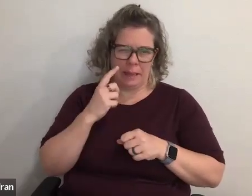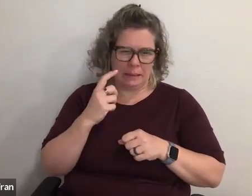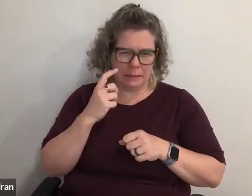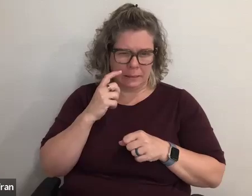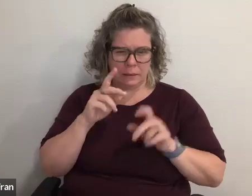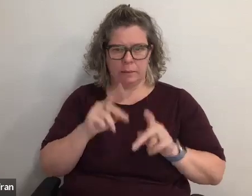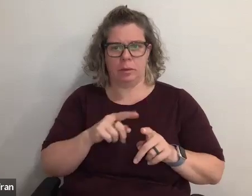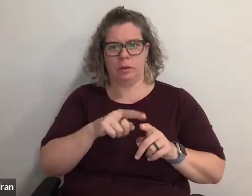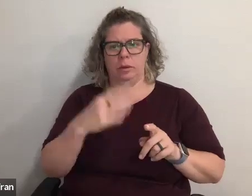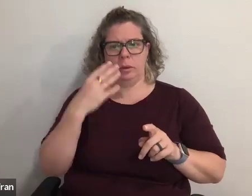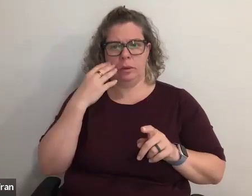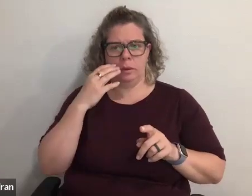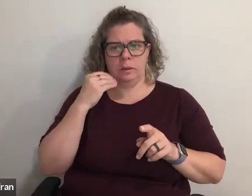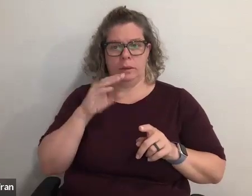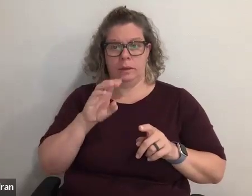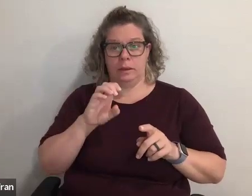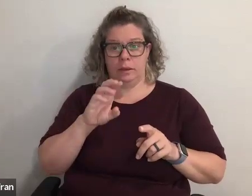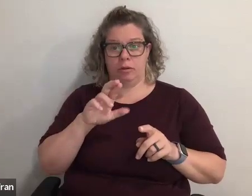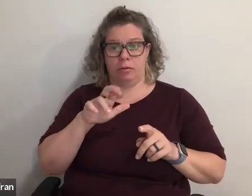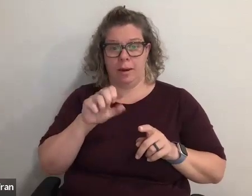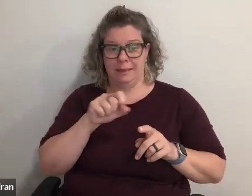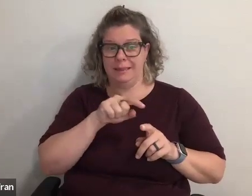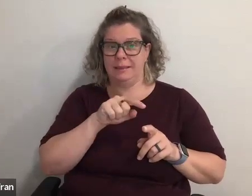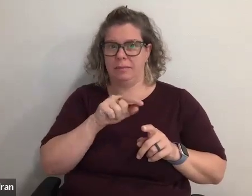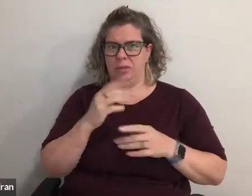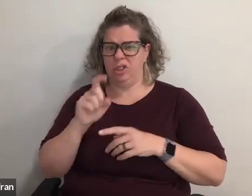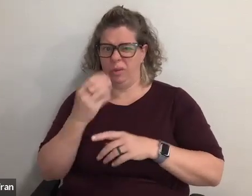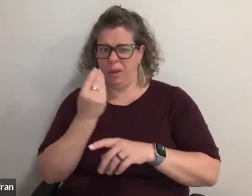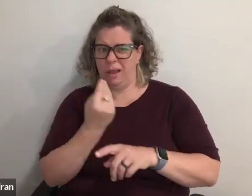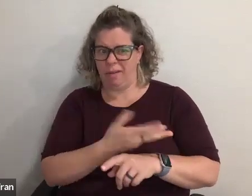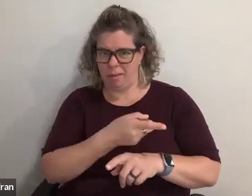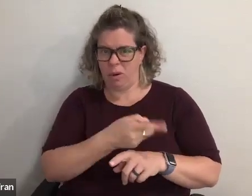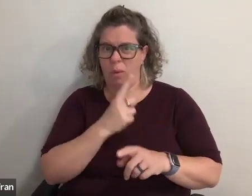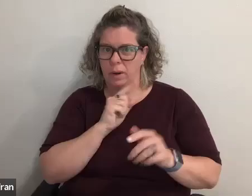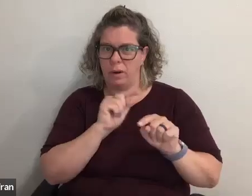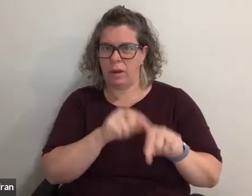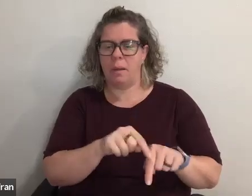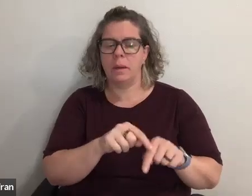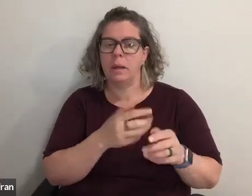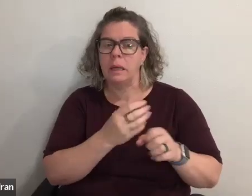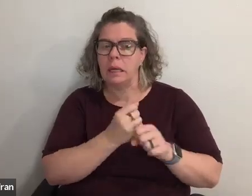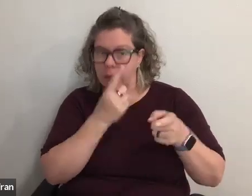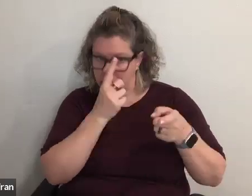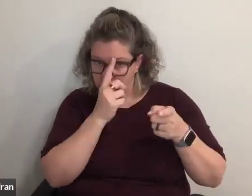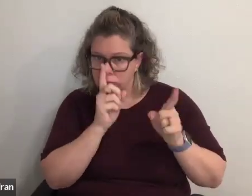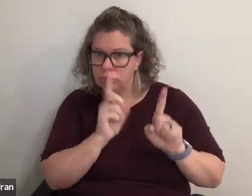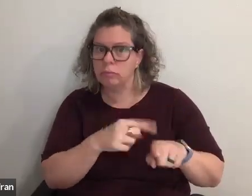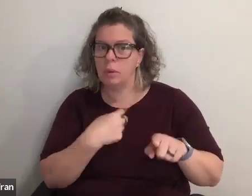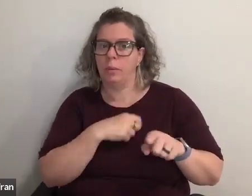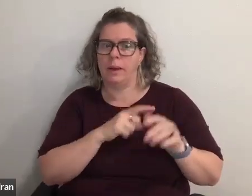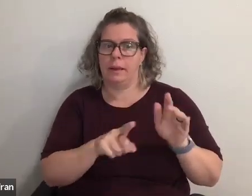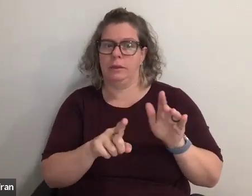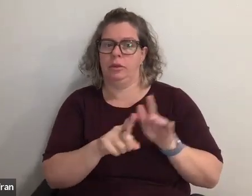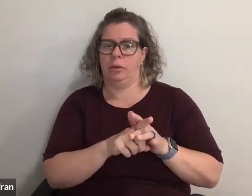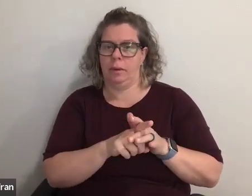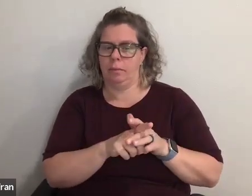the individual in crisis is aware that we're sending a mobile response team, and whether or not we should try to get consent for that team to show